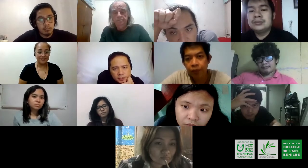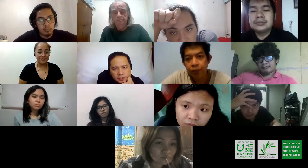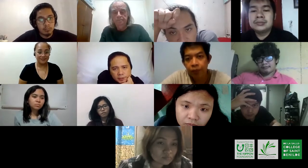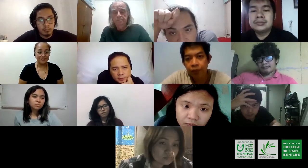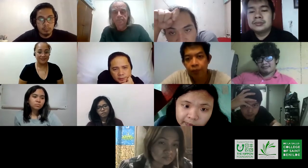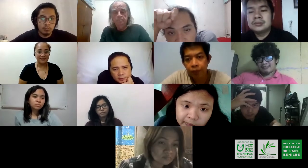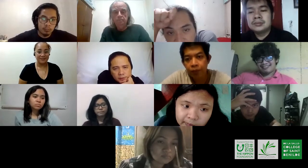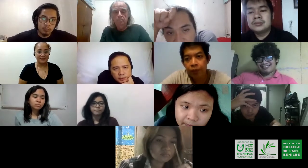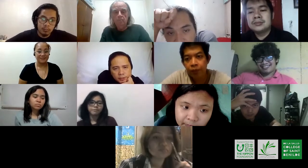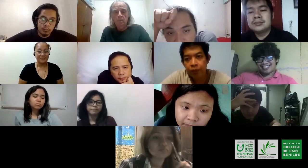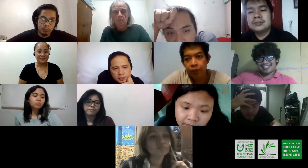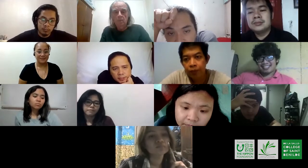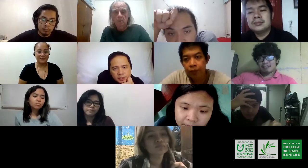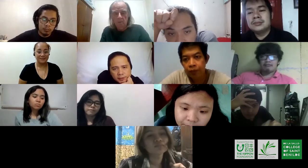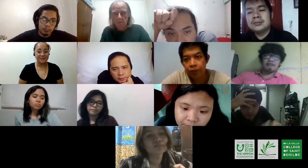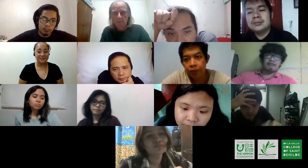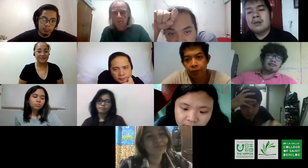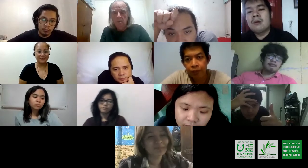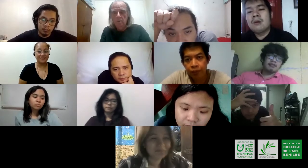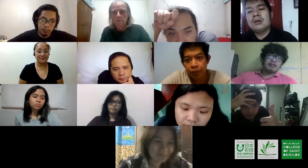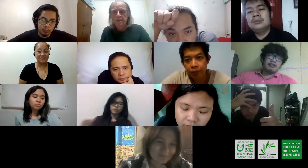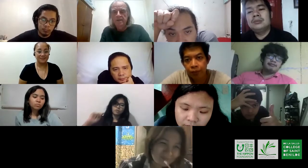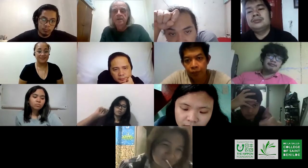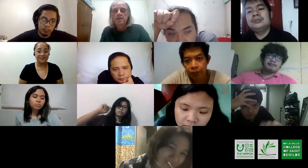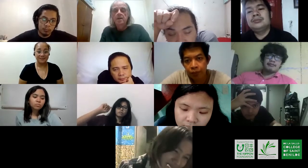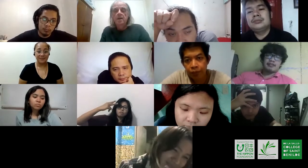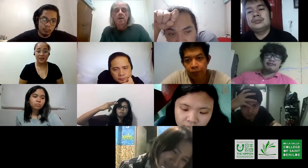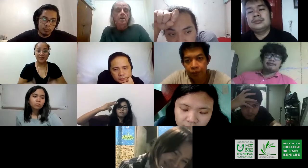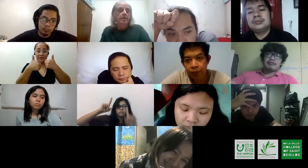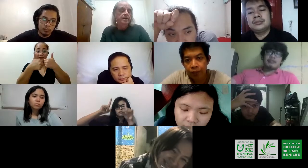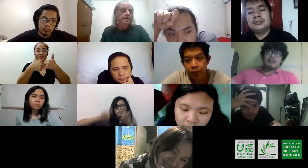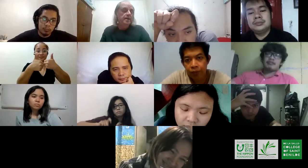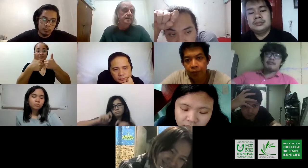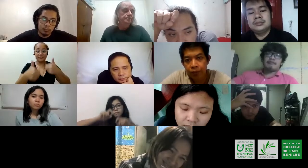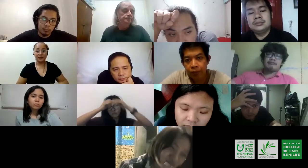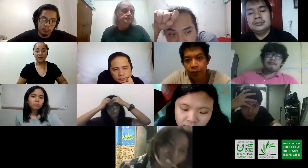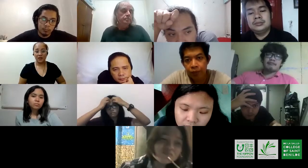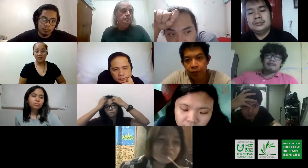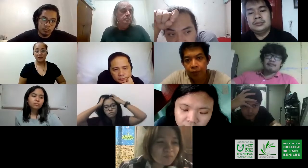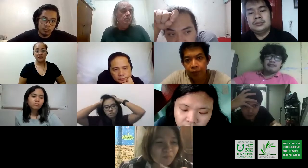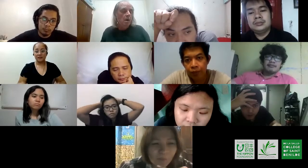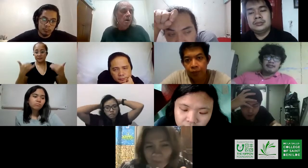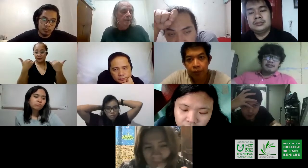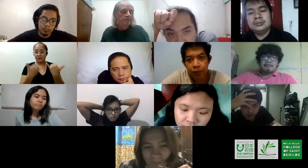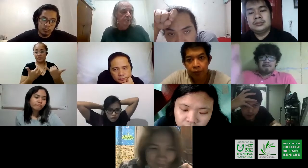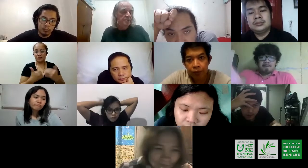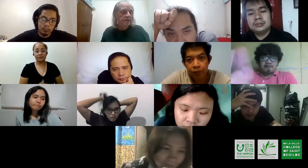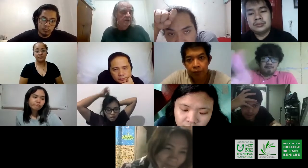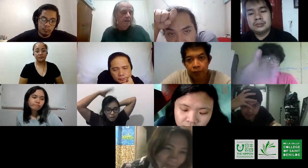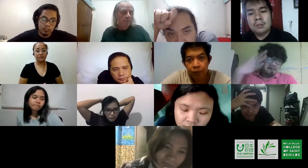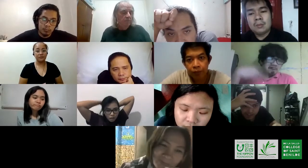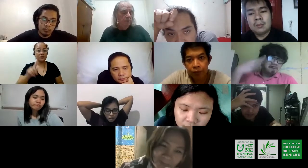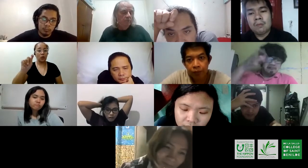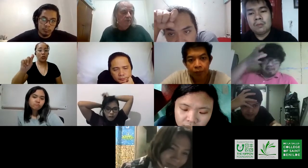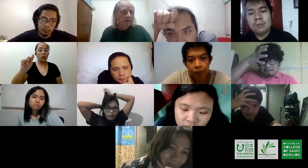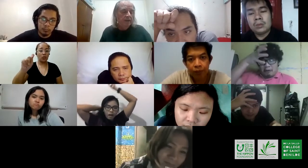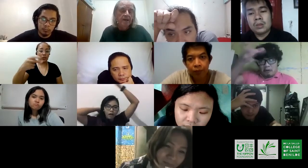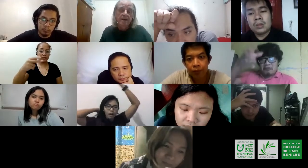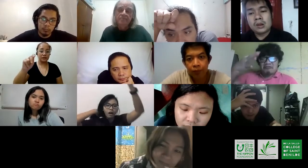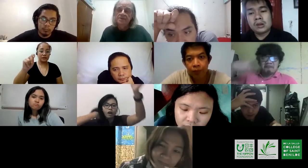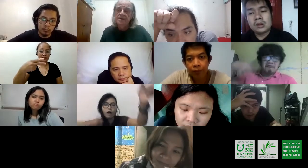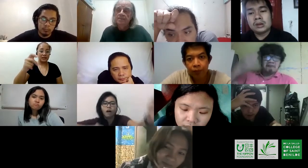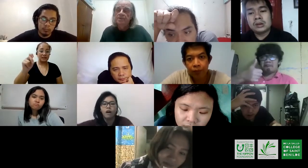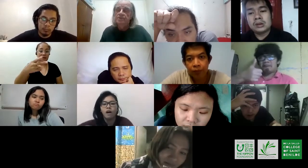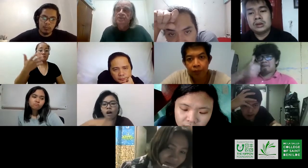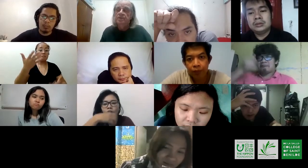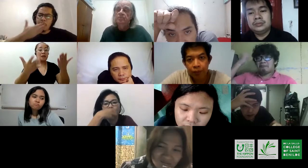okay, sir. Sounds good, Ray's saying. Okay. All right. Now, on Thursday, we will probably have